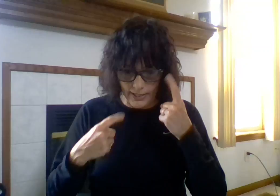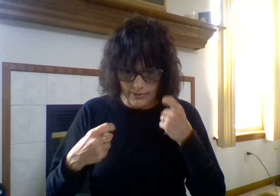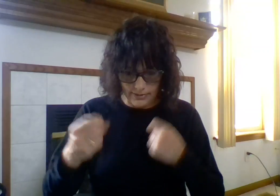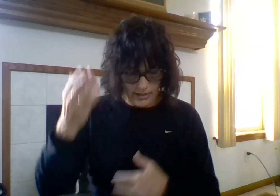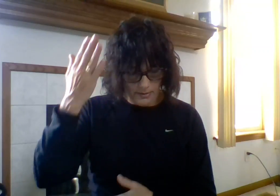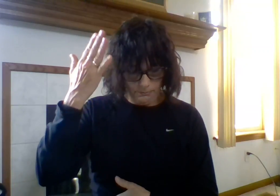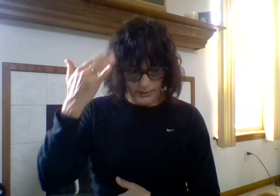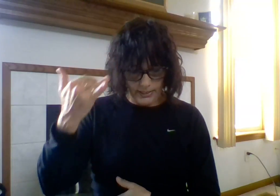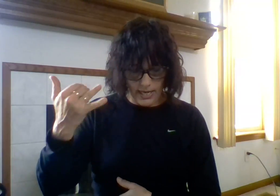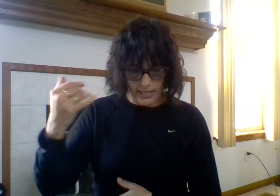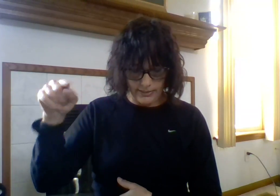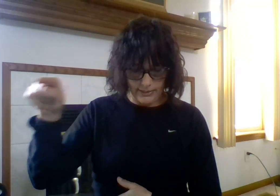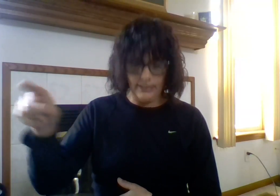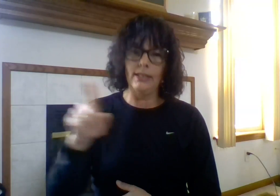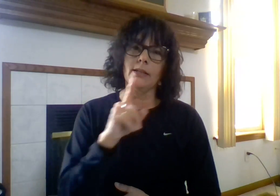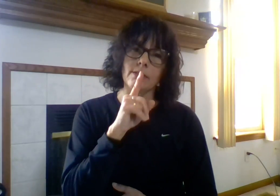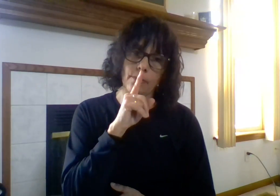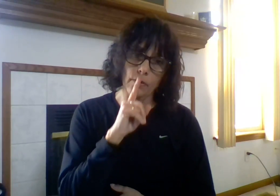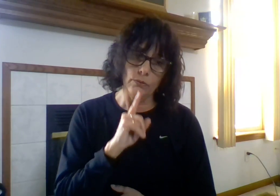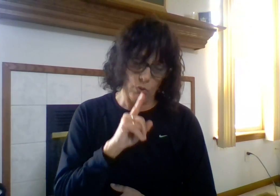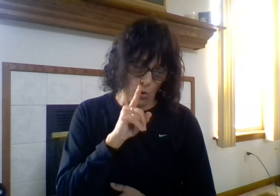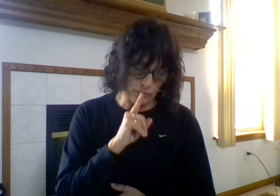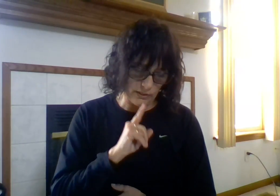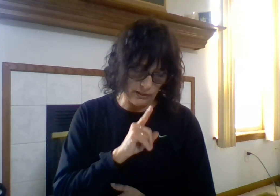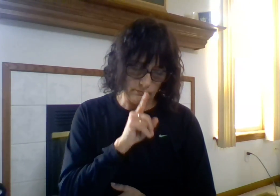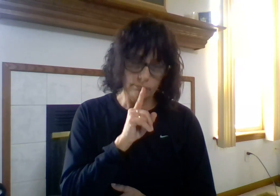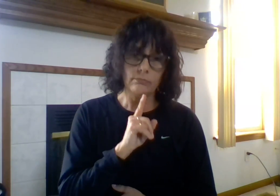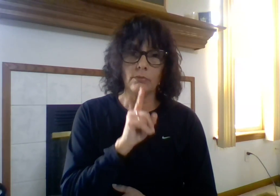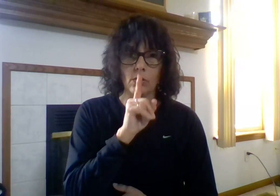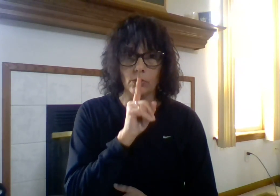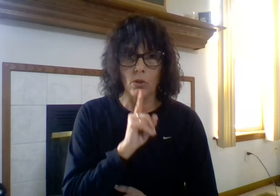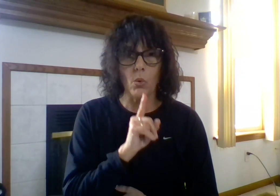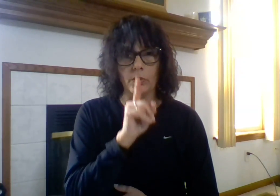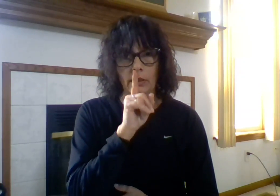cries because he is lonely. Lonely.